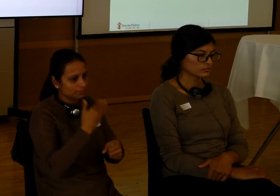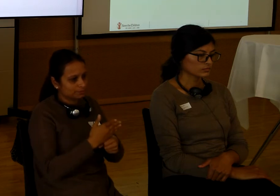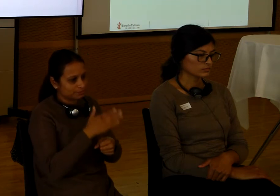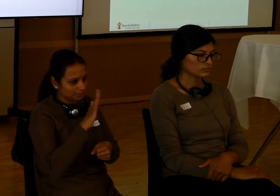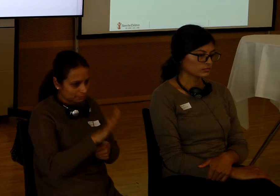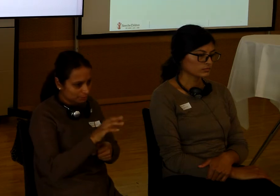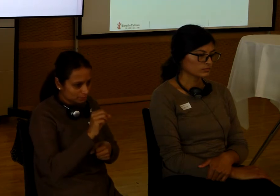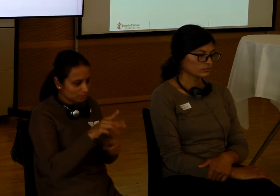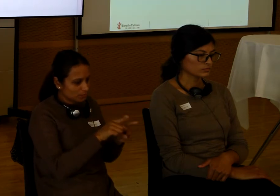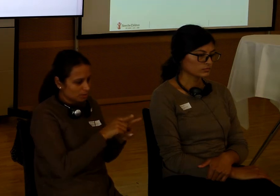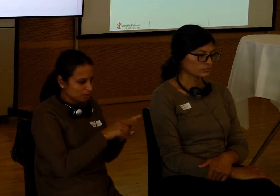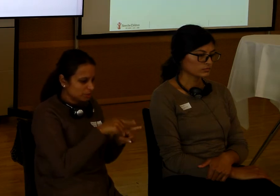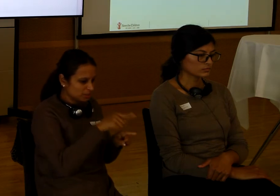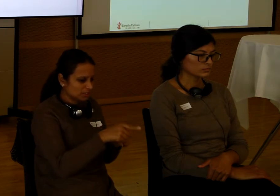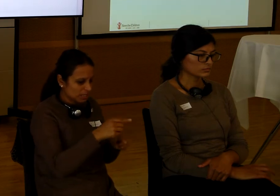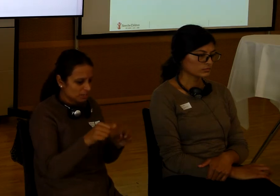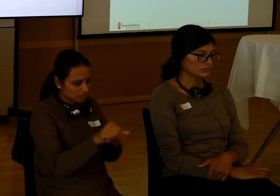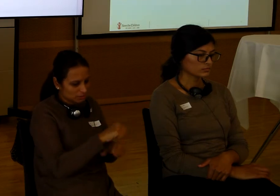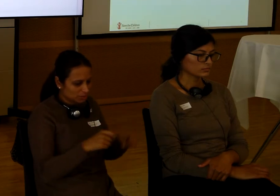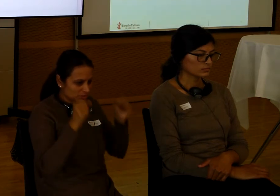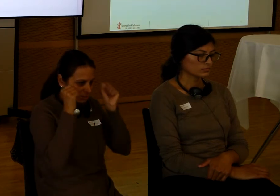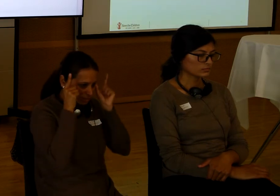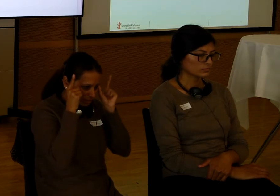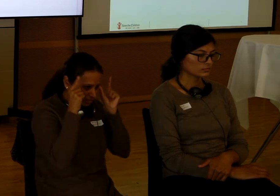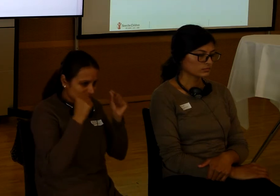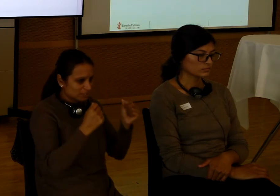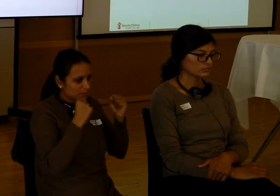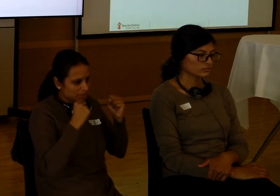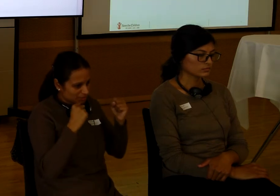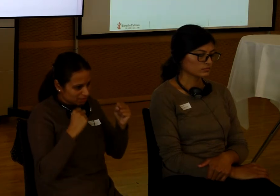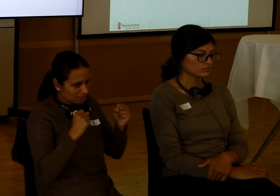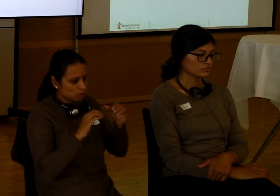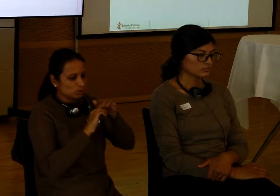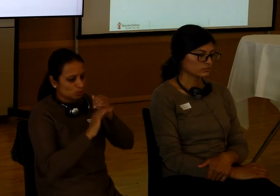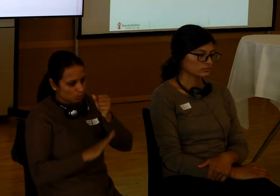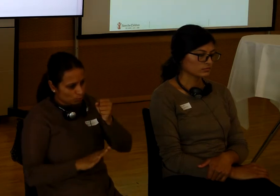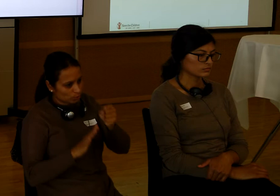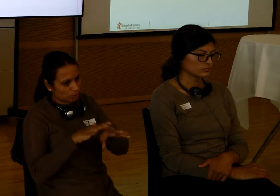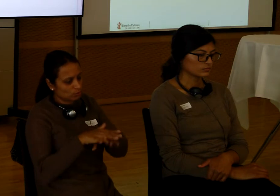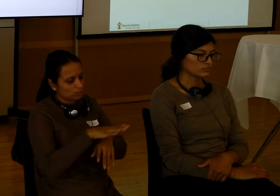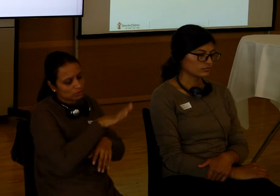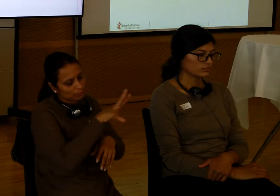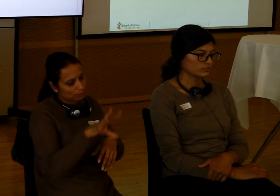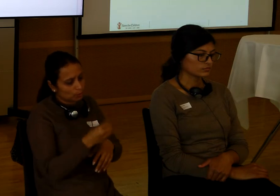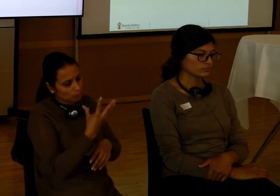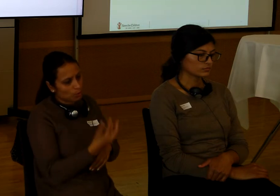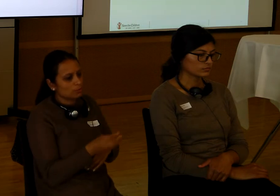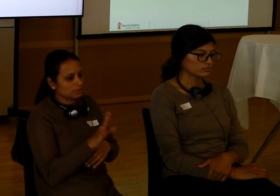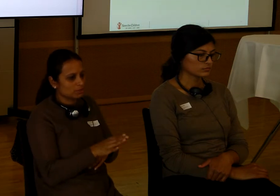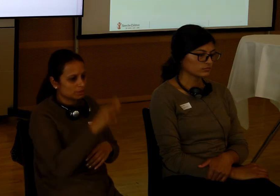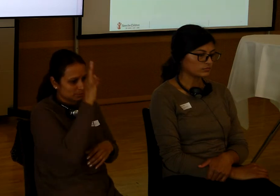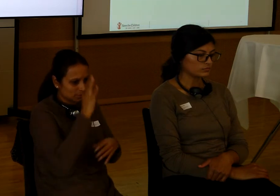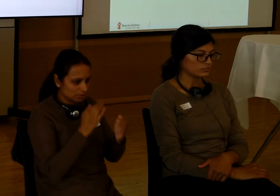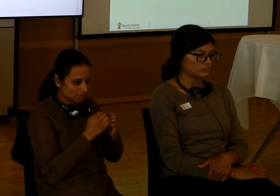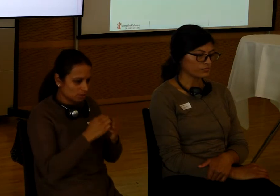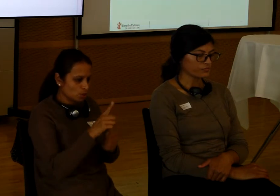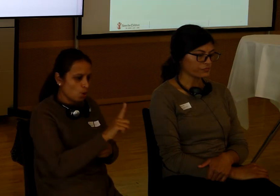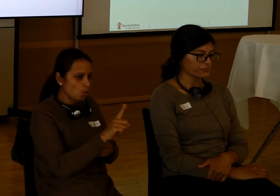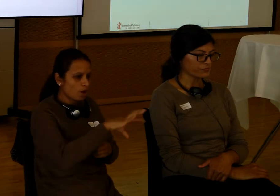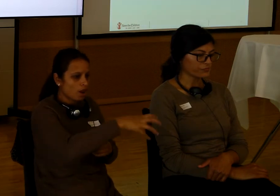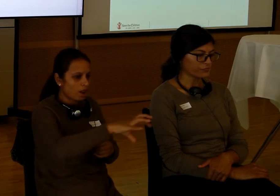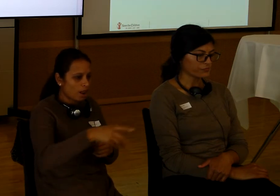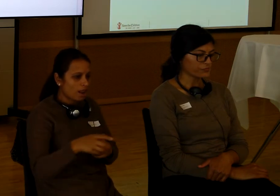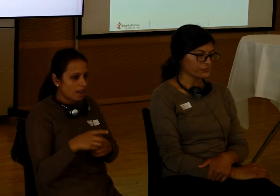However, there is a lack of awareness, capacities and resources to realize inclusive education, especially at the local level, who